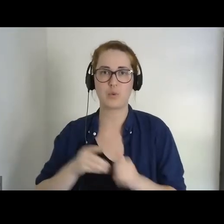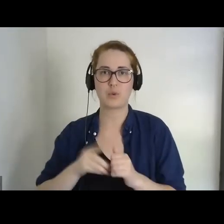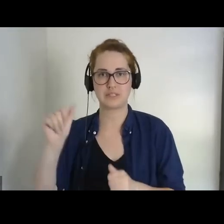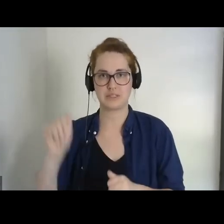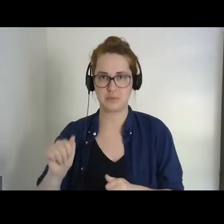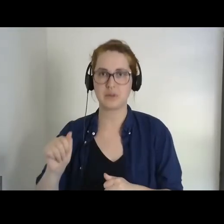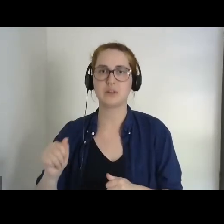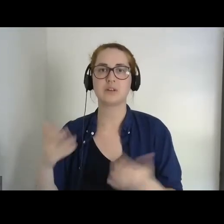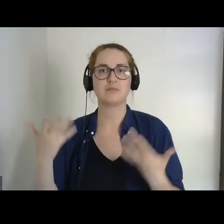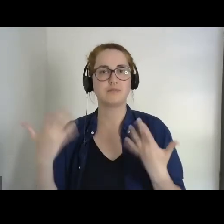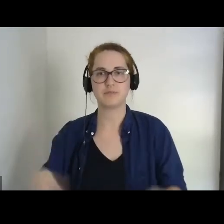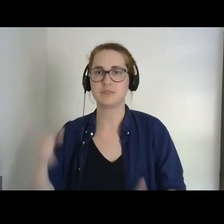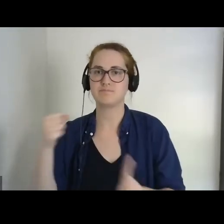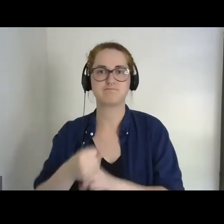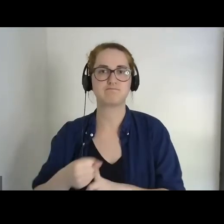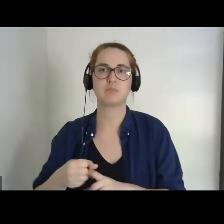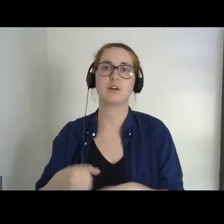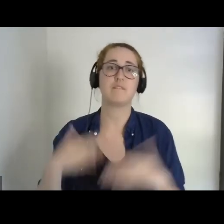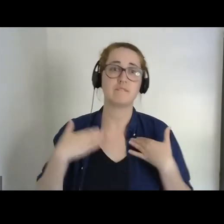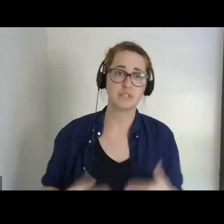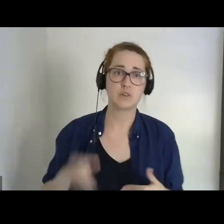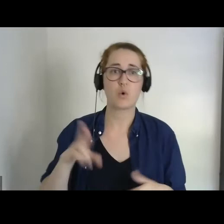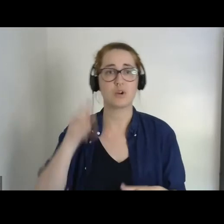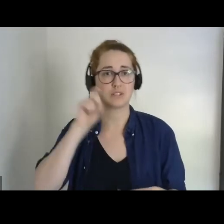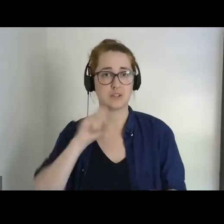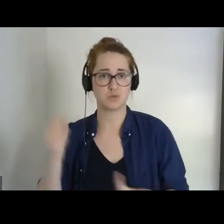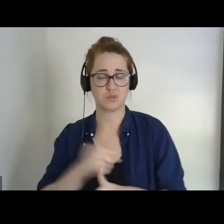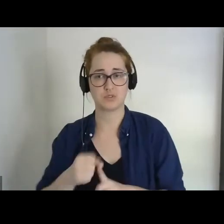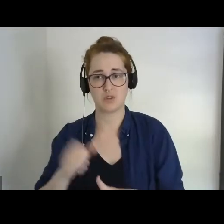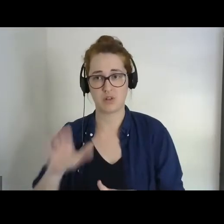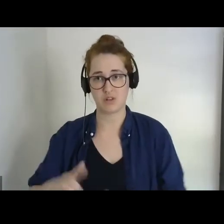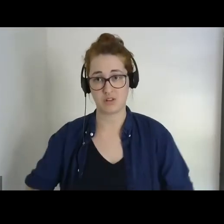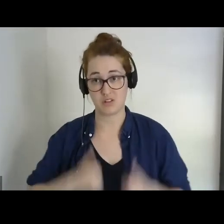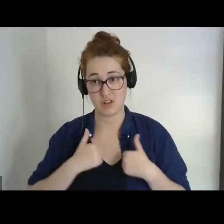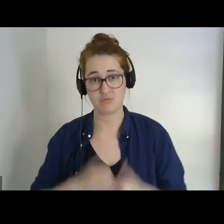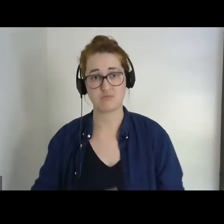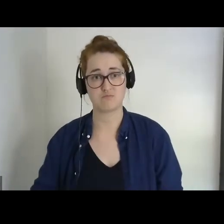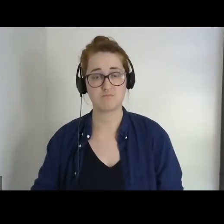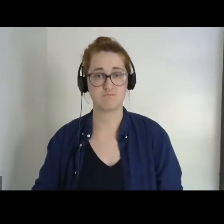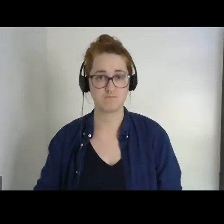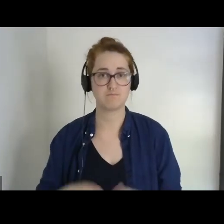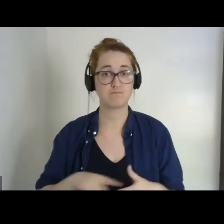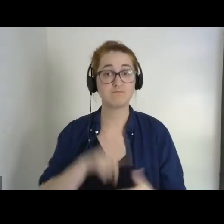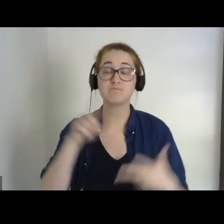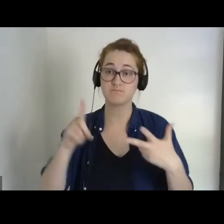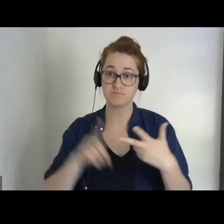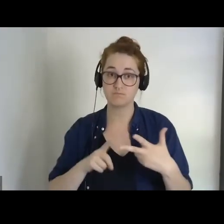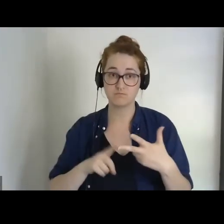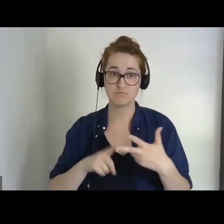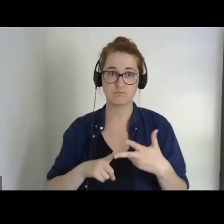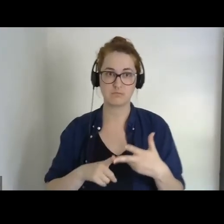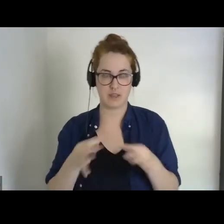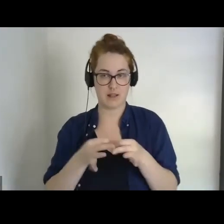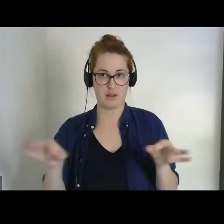that LEAF works on what we call a committee model, which means that every issue or case intervention we work on,